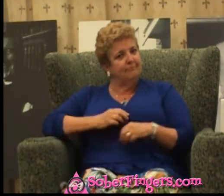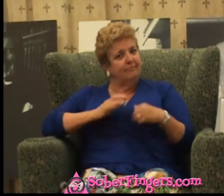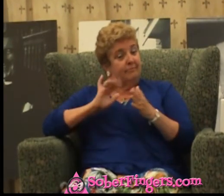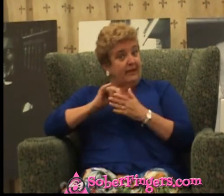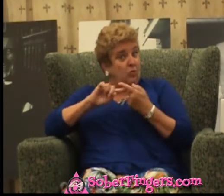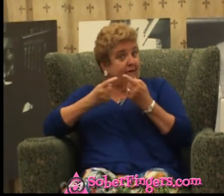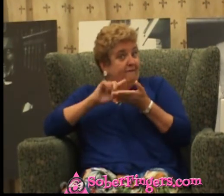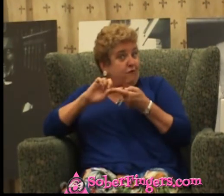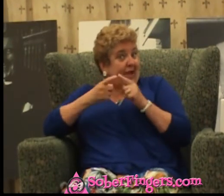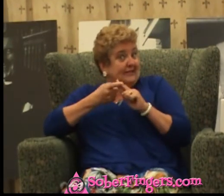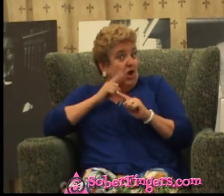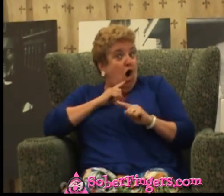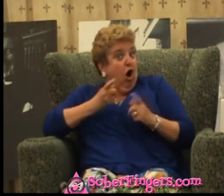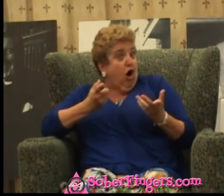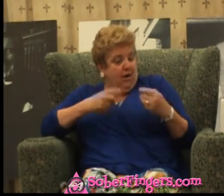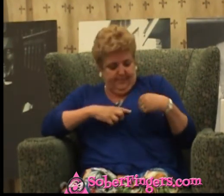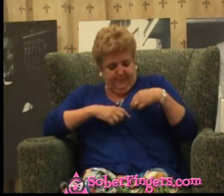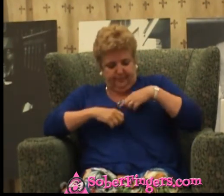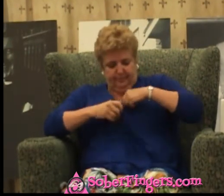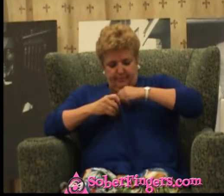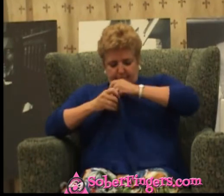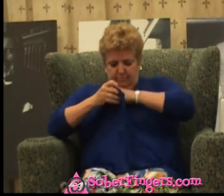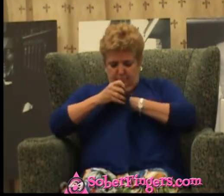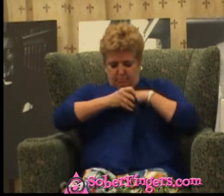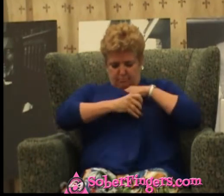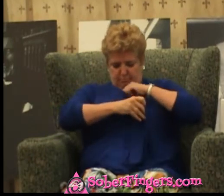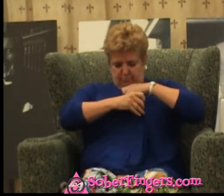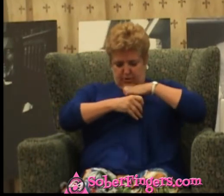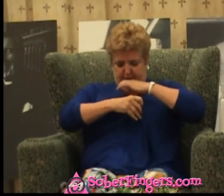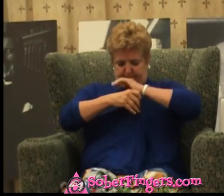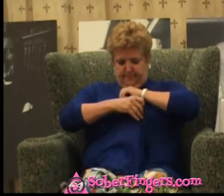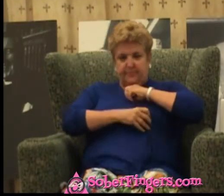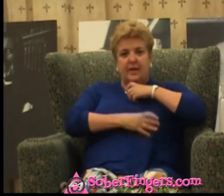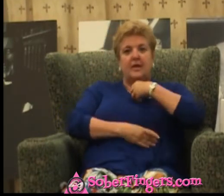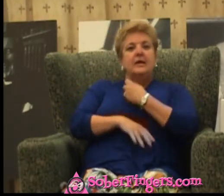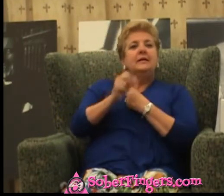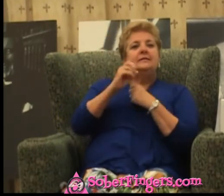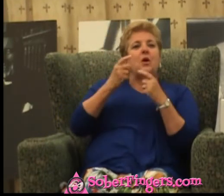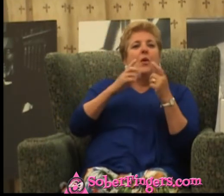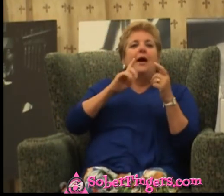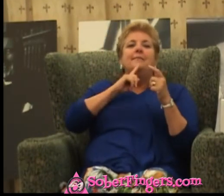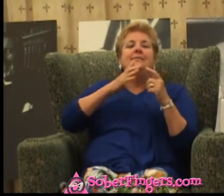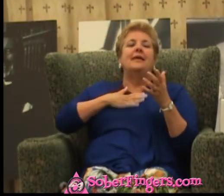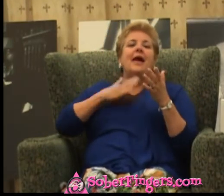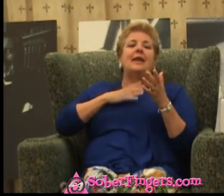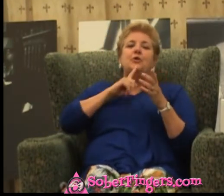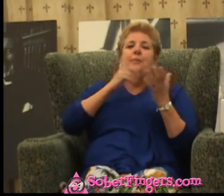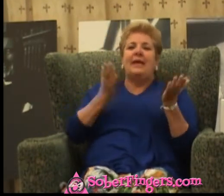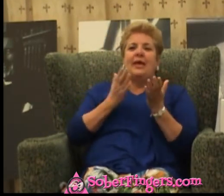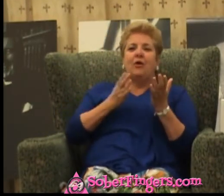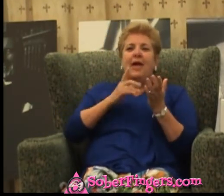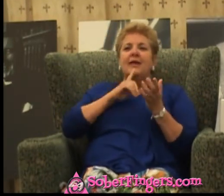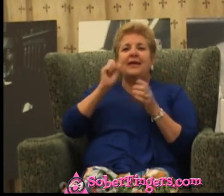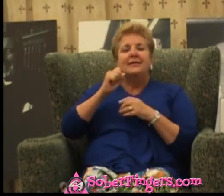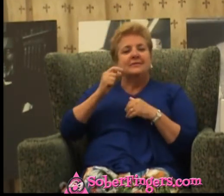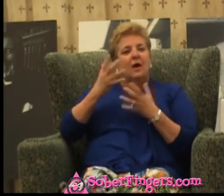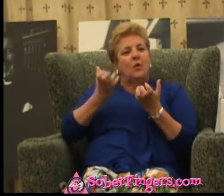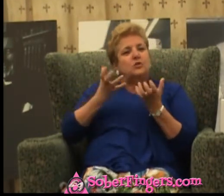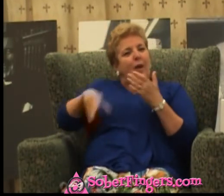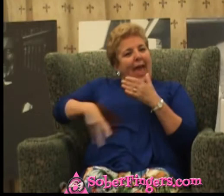So I'm delighted to be here, and I also want to add my thanks to all the tapers in AA that go around